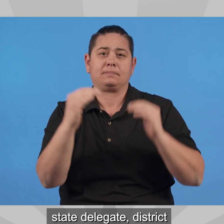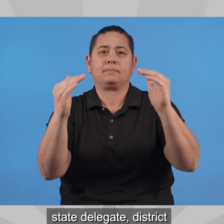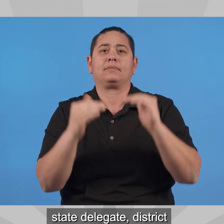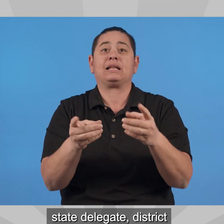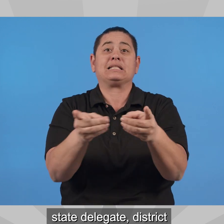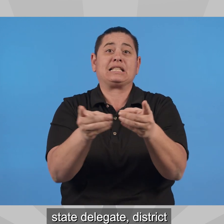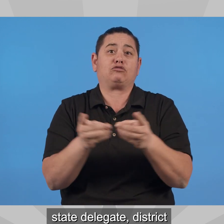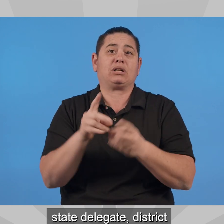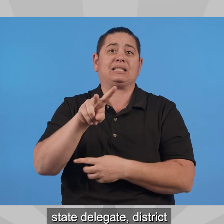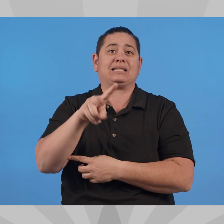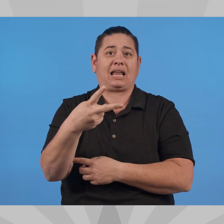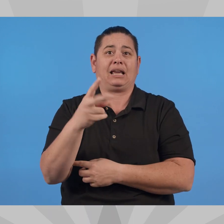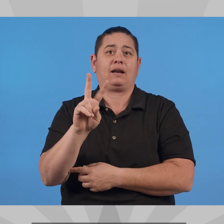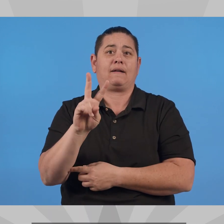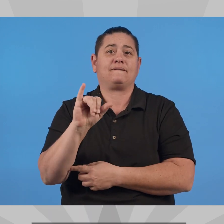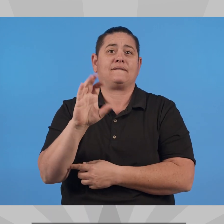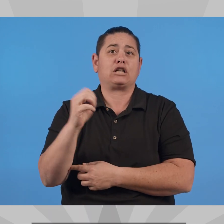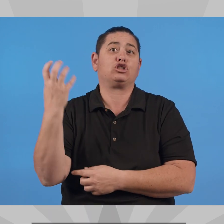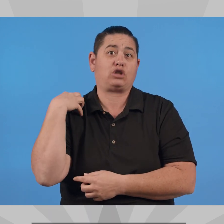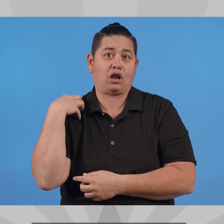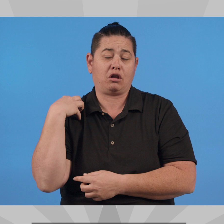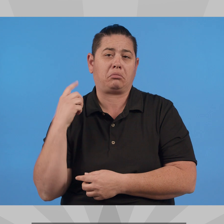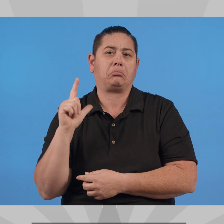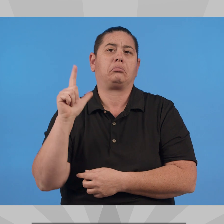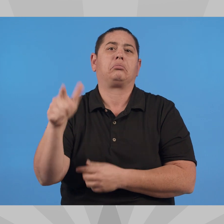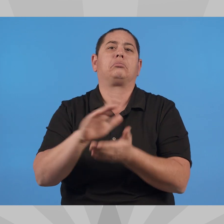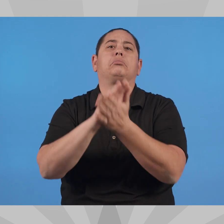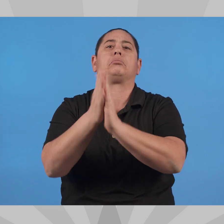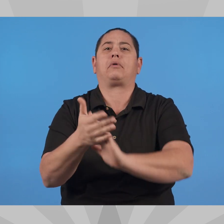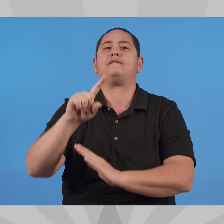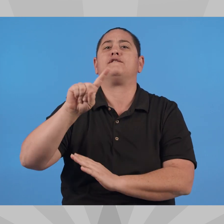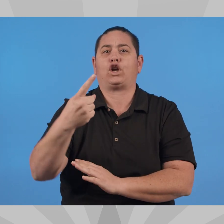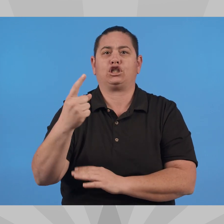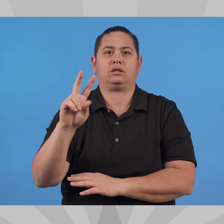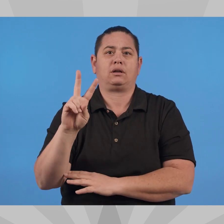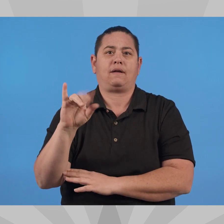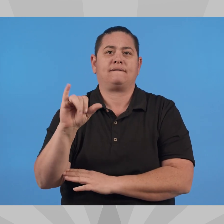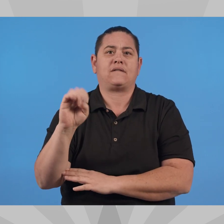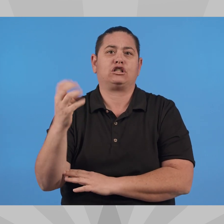district second vice chairman, and then first vice chairman.